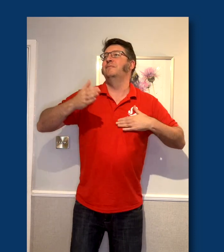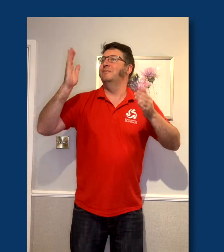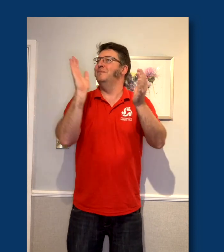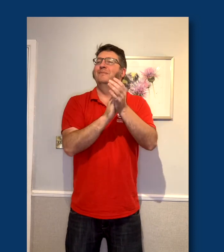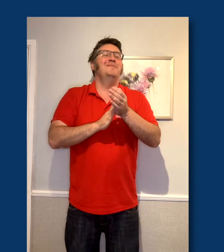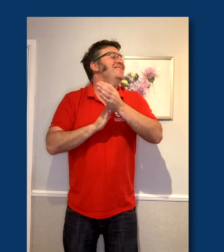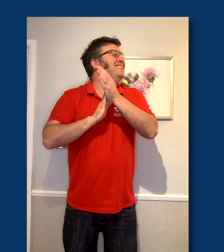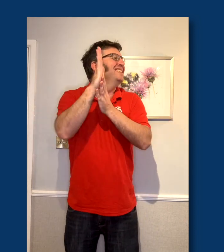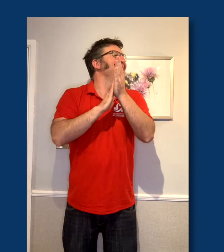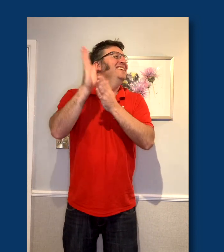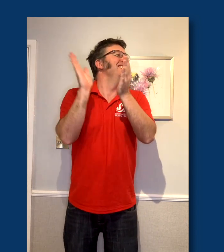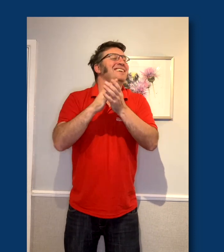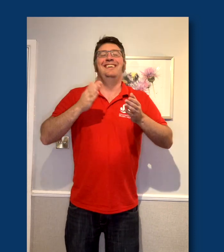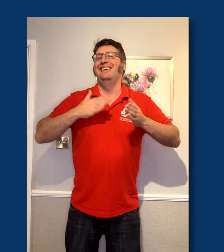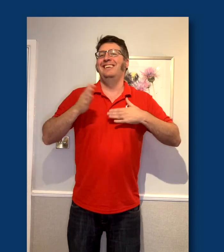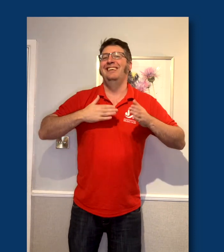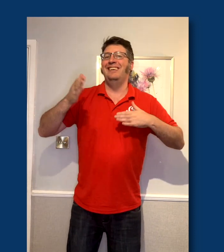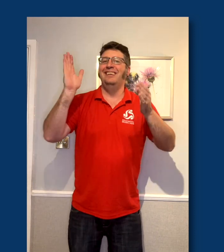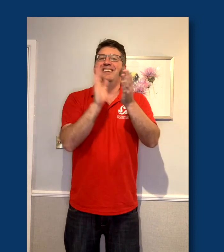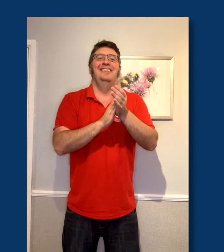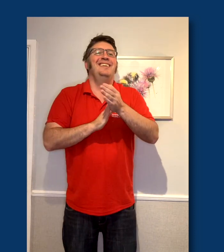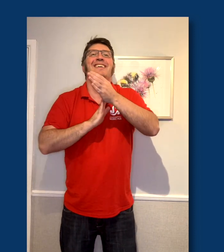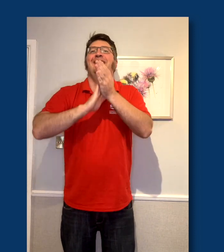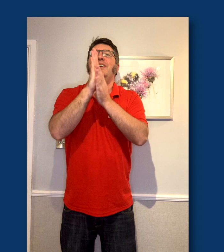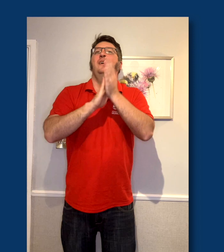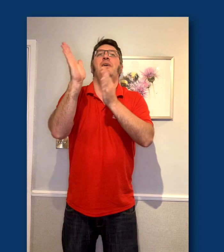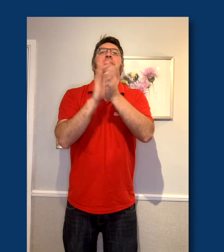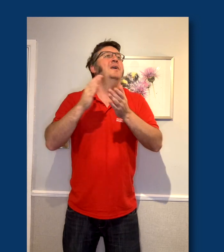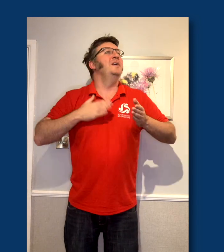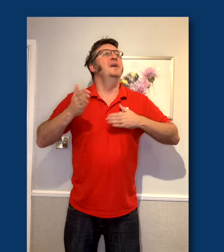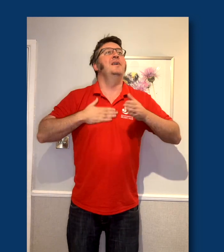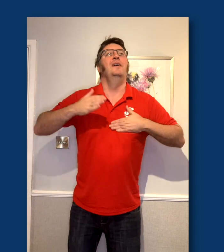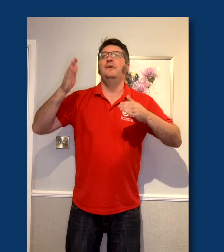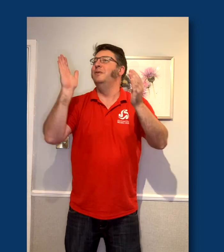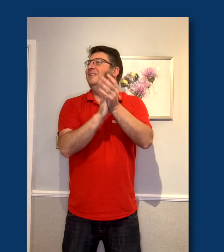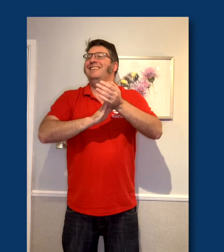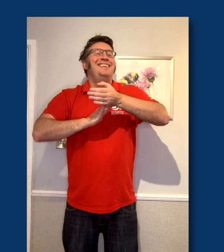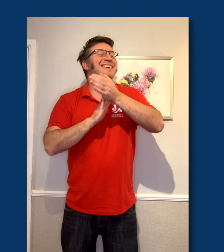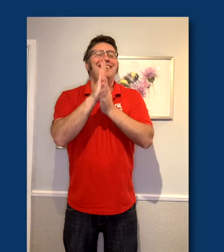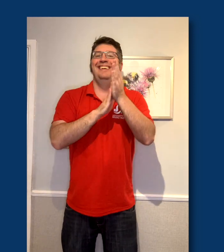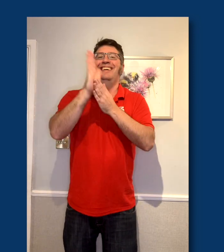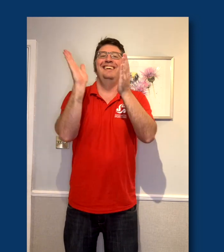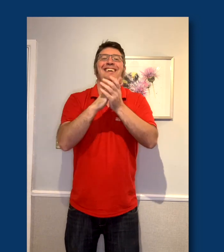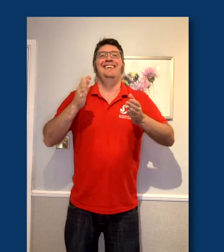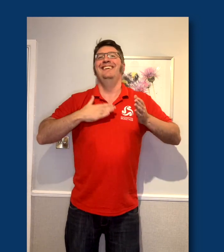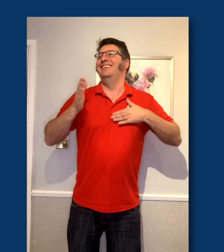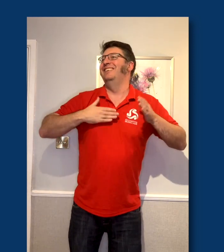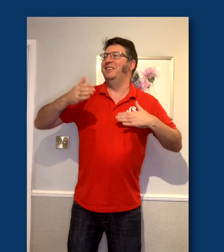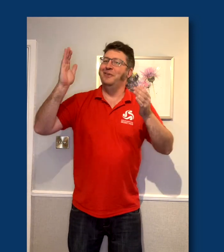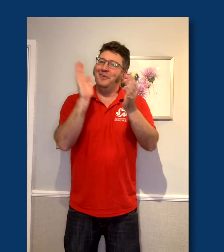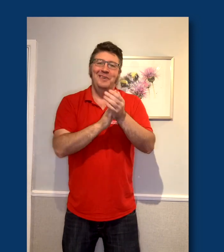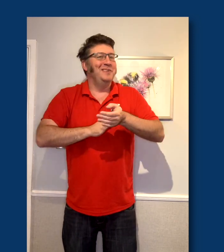get you baptized. Or I wasn't ready to act right. Used to always think I'd get you back right. They say